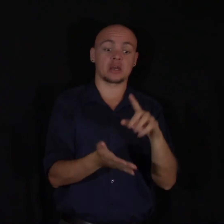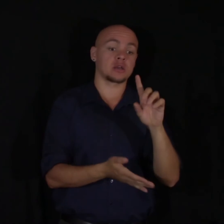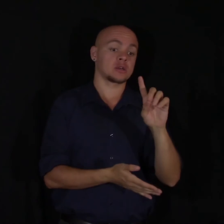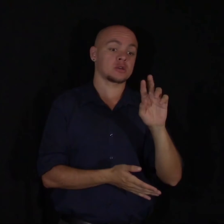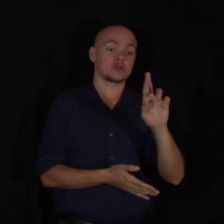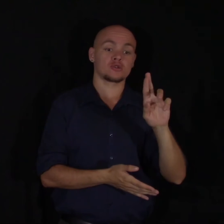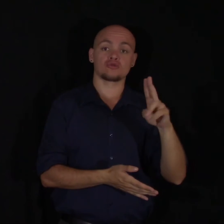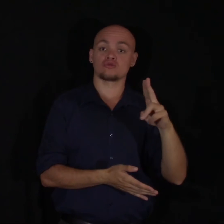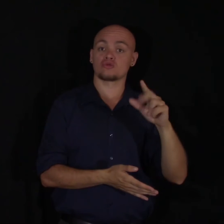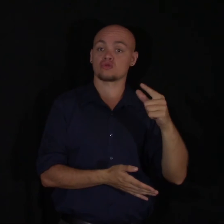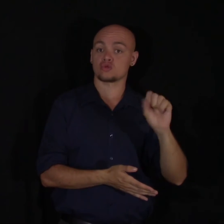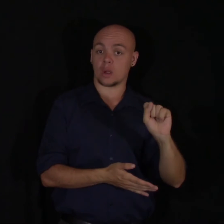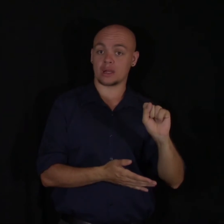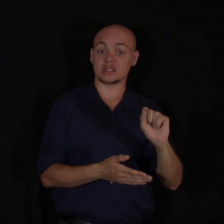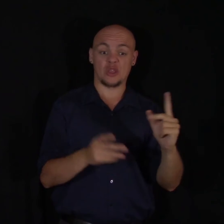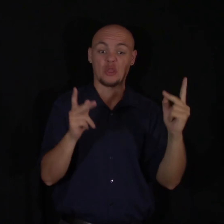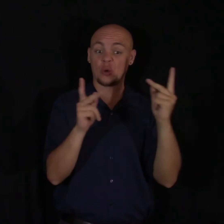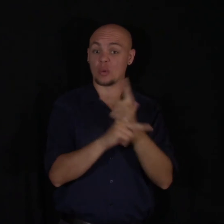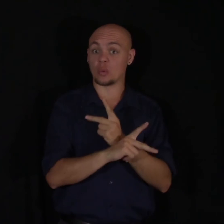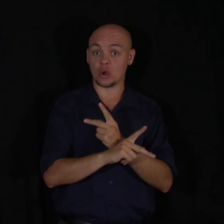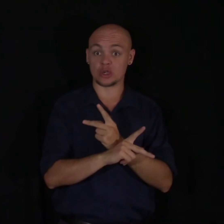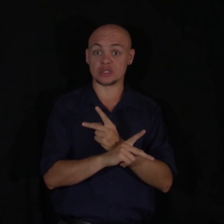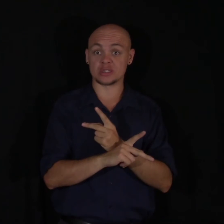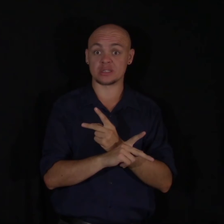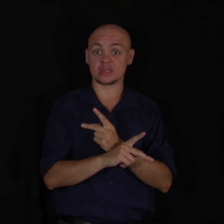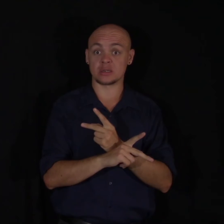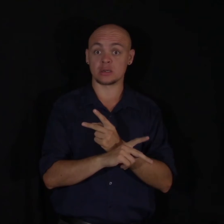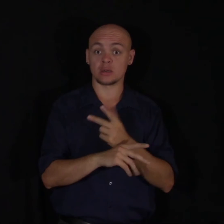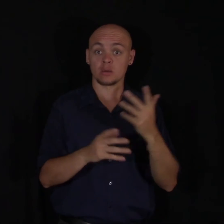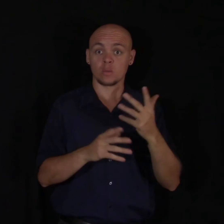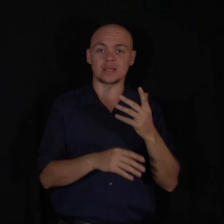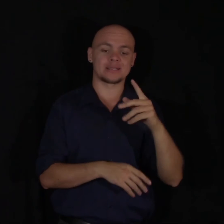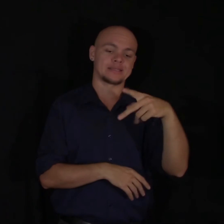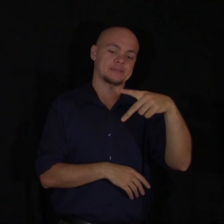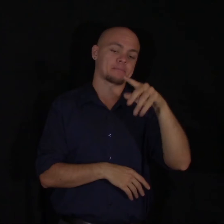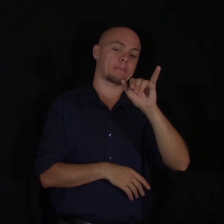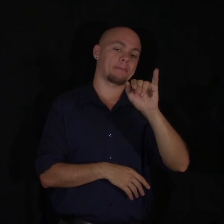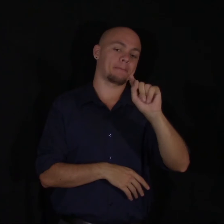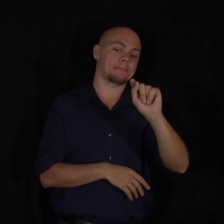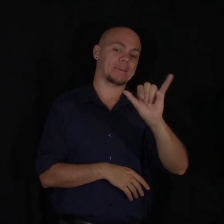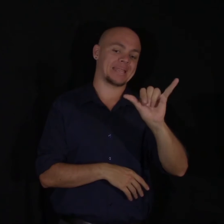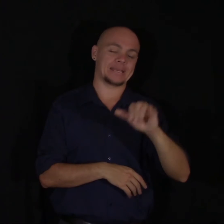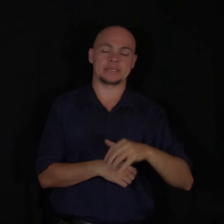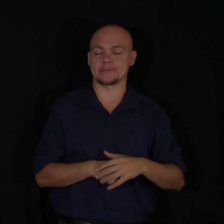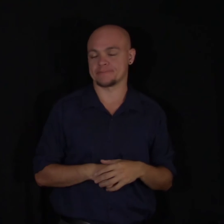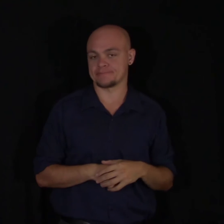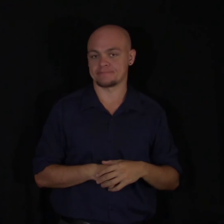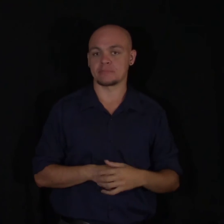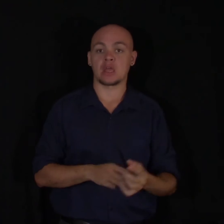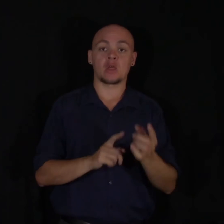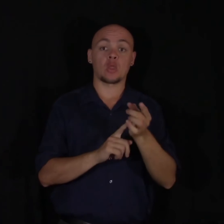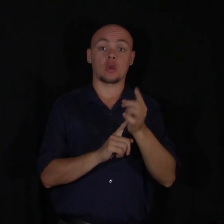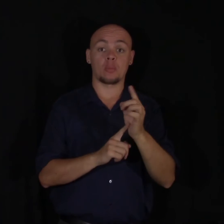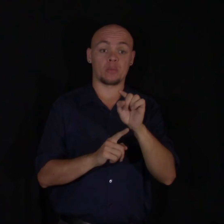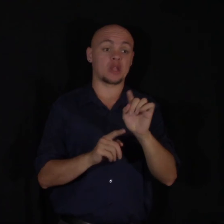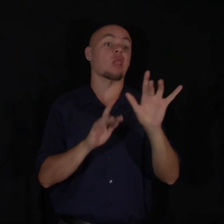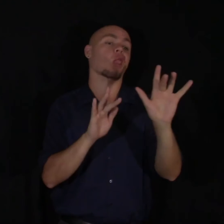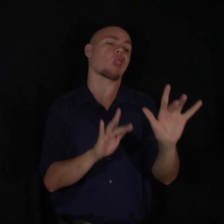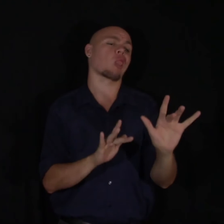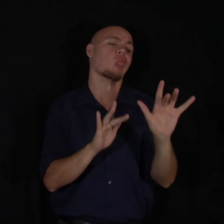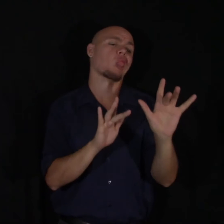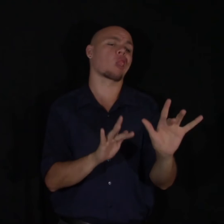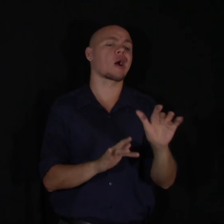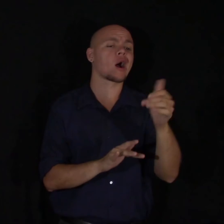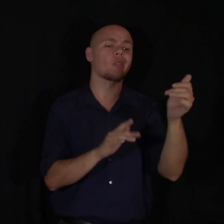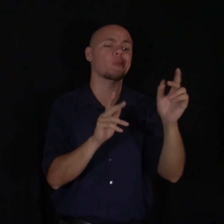worst drug to ever hit the human race is? Pity. The moment you feel sorry for another person,